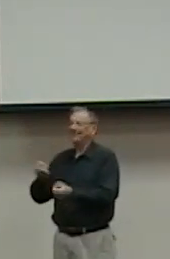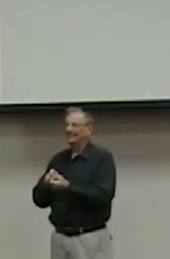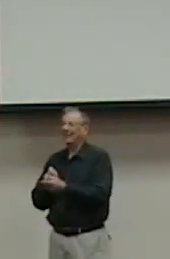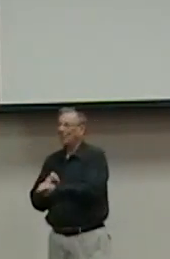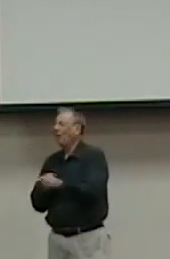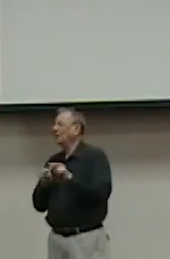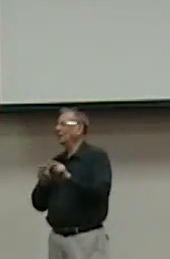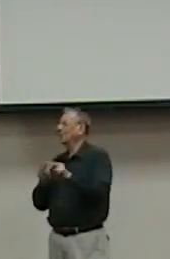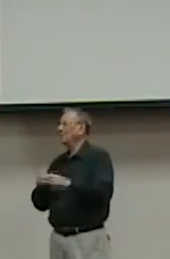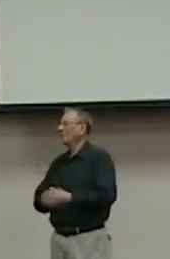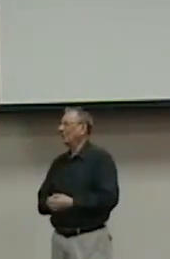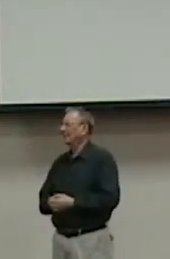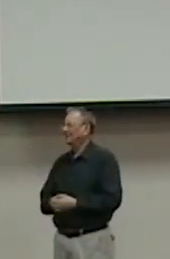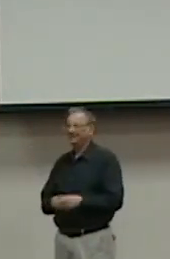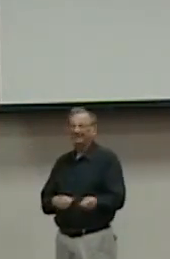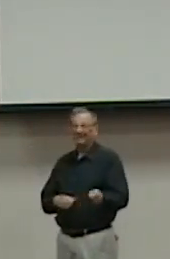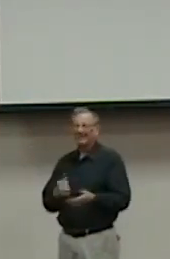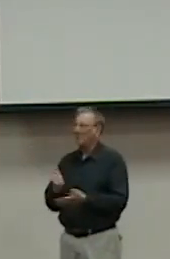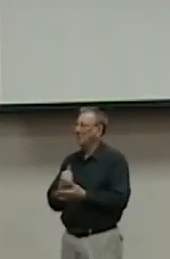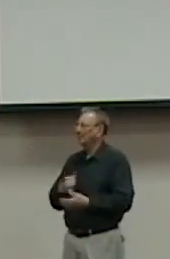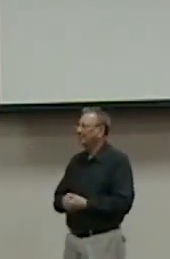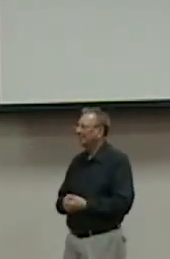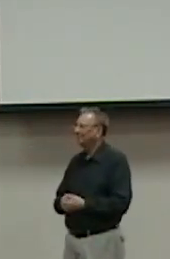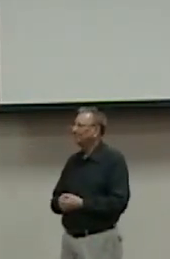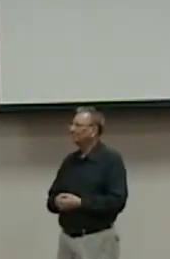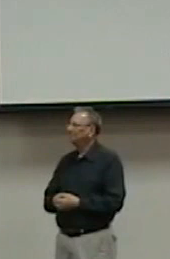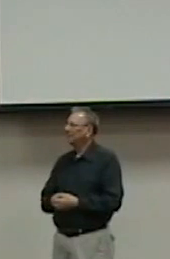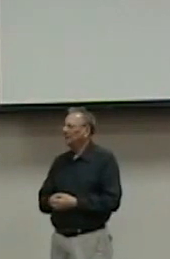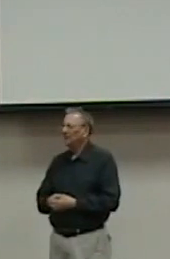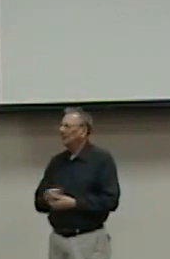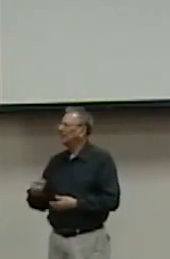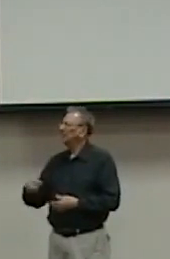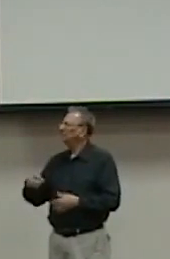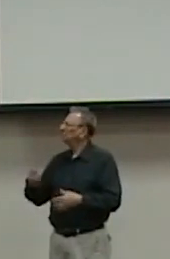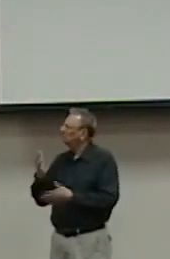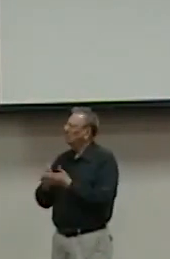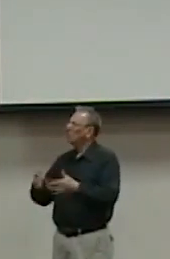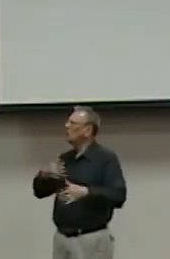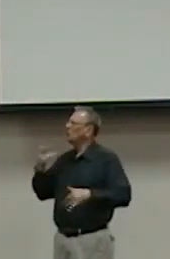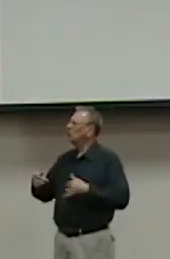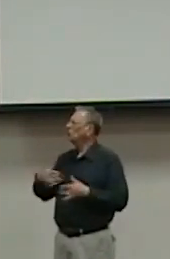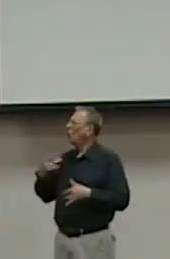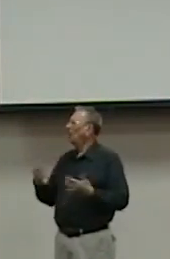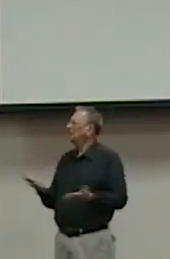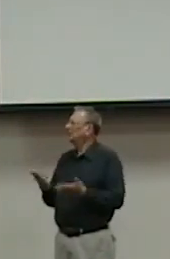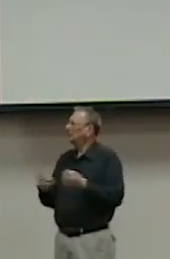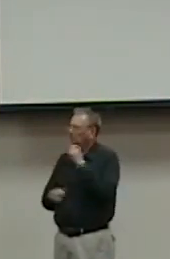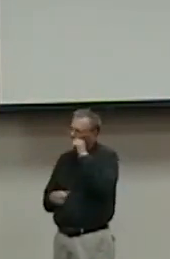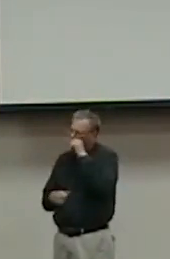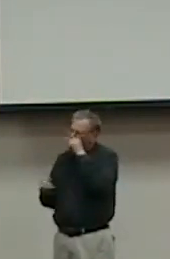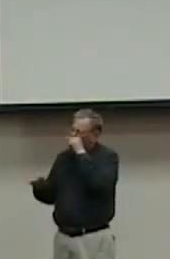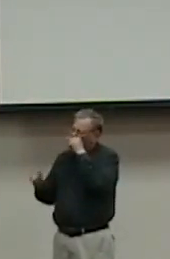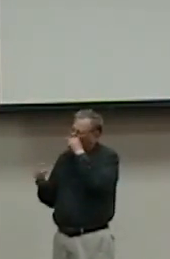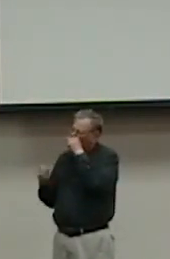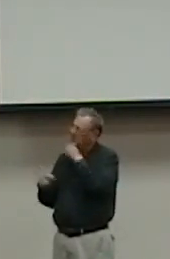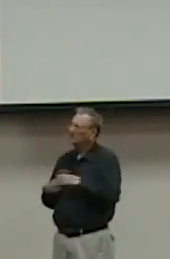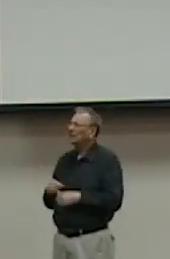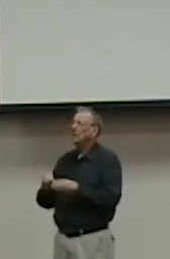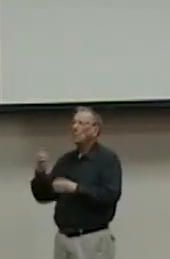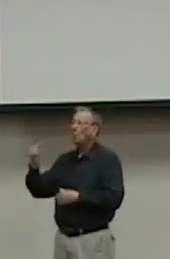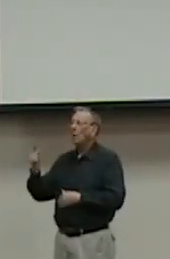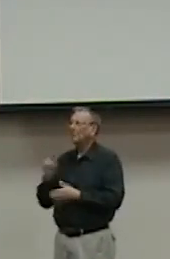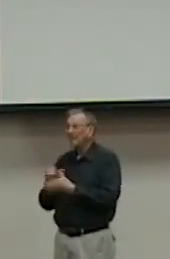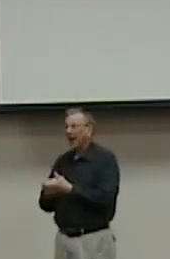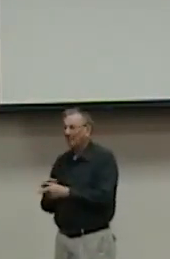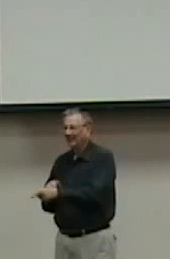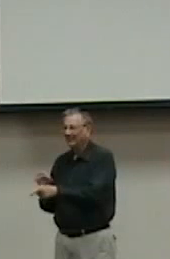looking for. When he explains what some of the joys were over these last couple of years, he says number one was getting